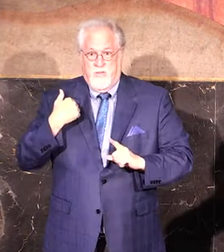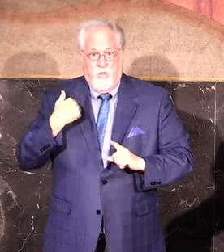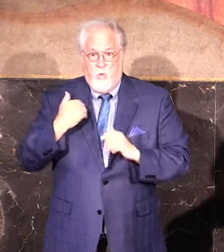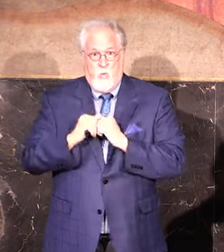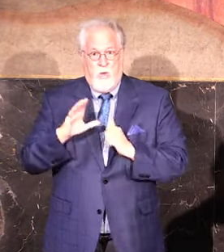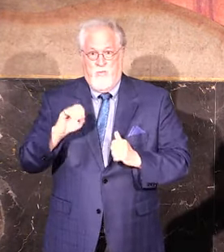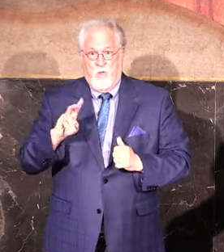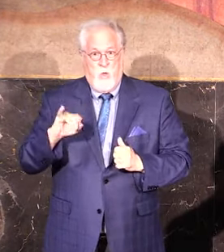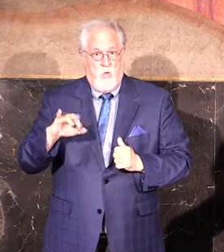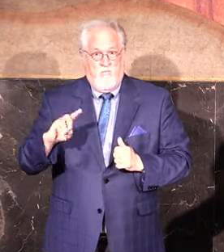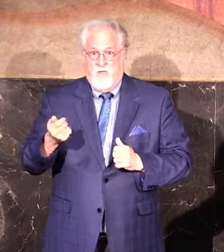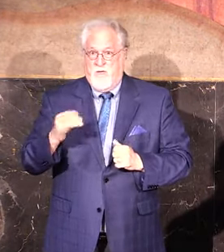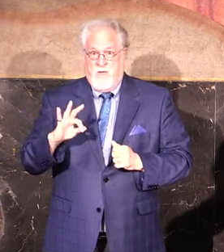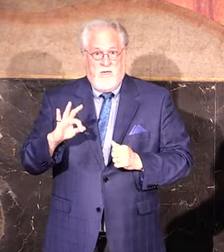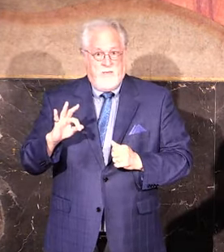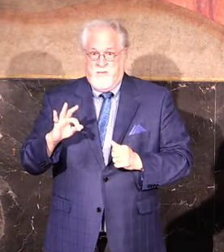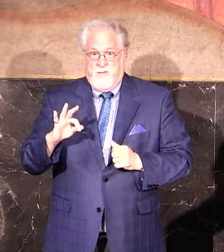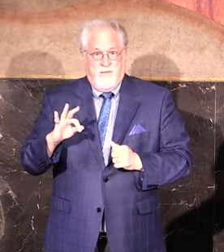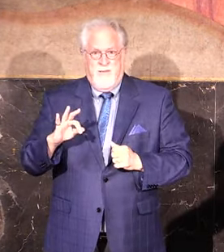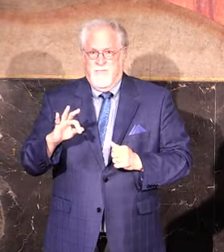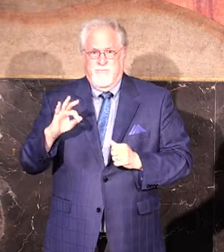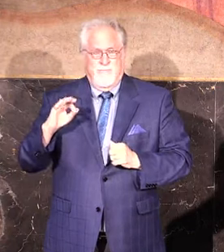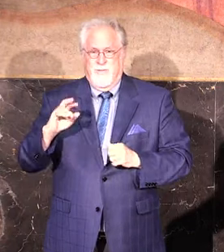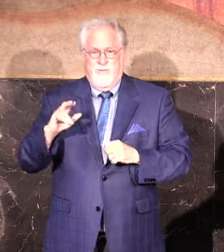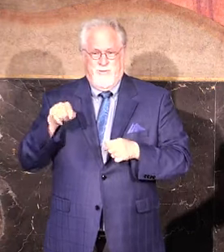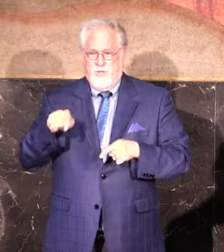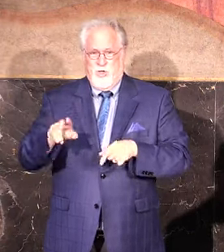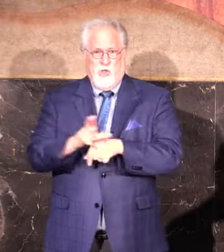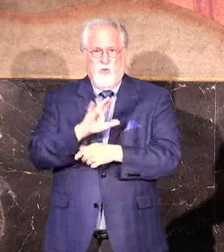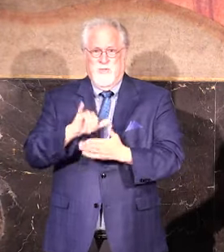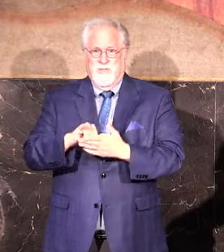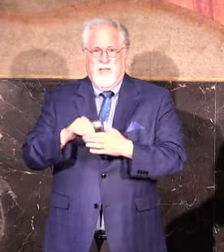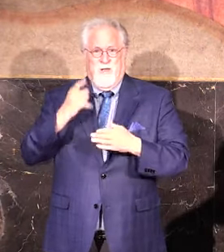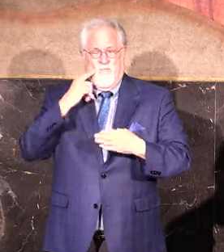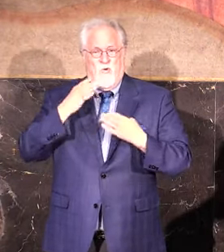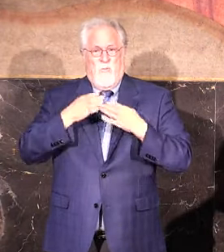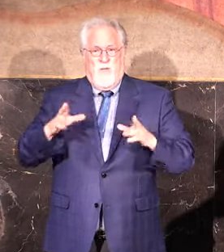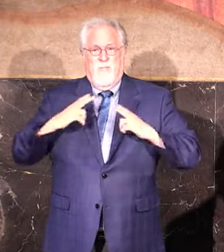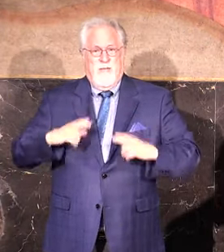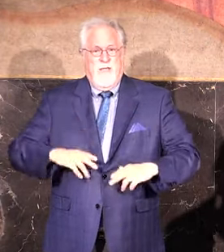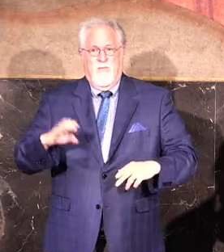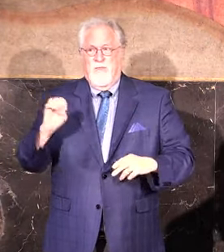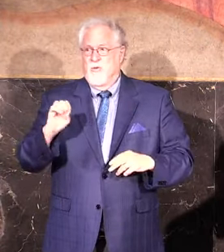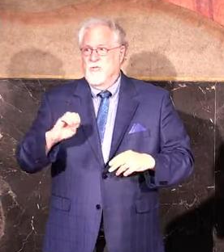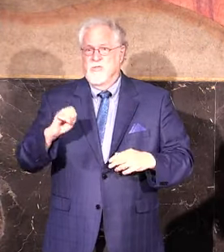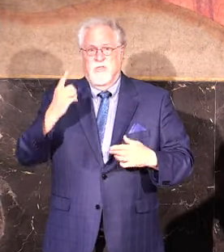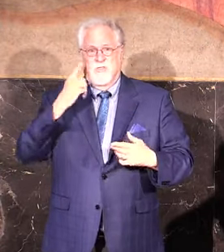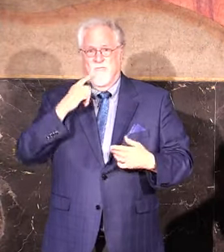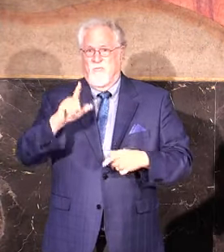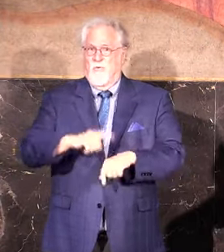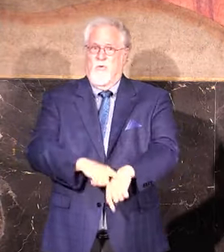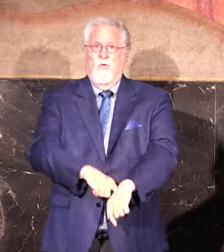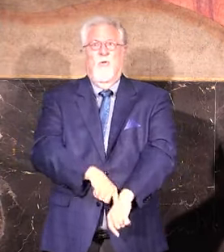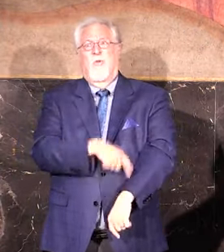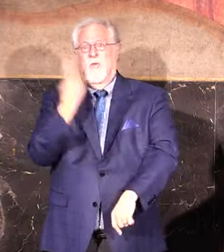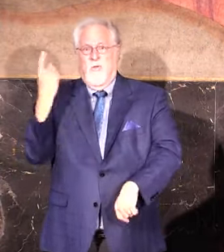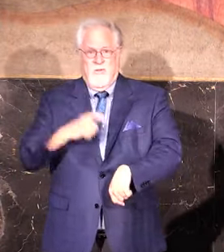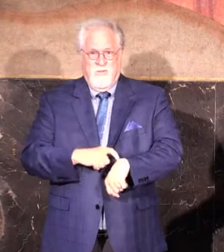COVID-19 struck. It's been a useful tool in public health emergencies for a long, long